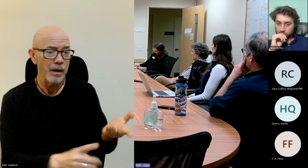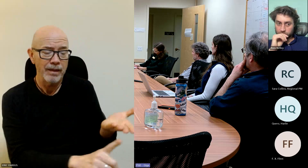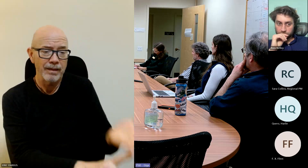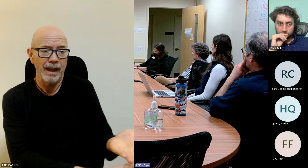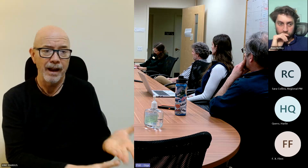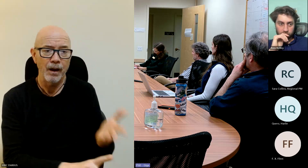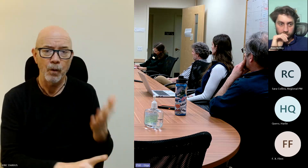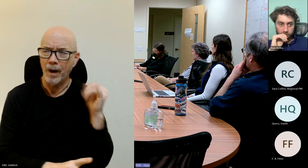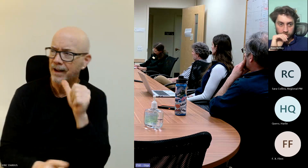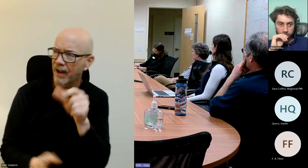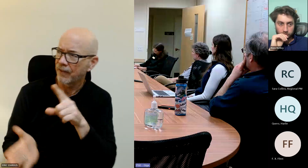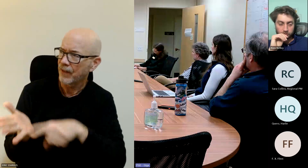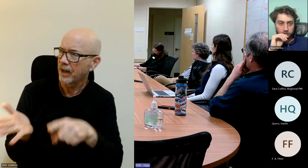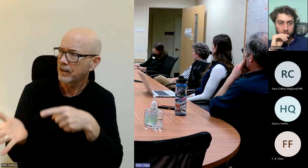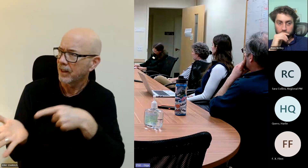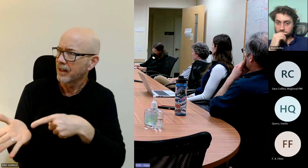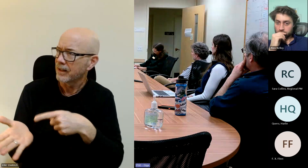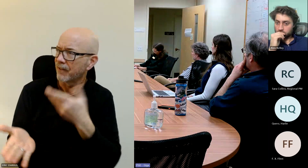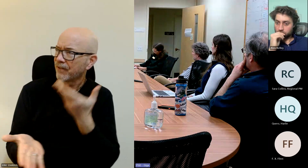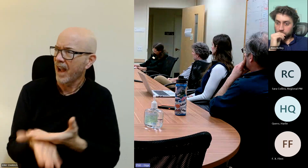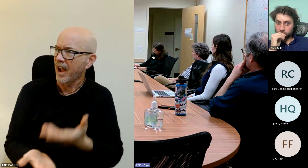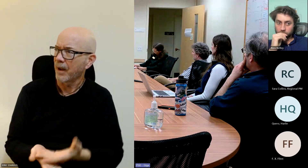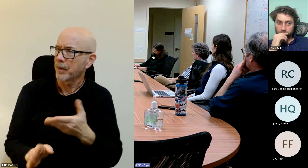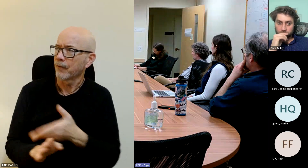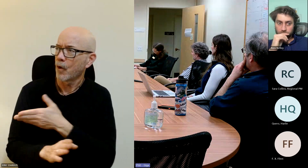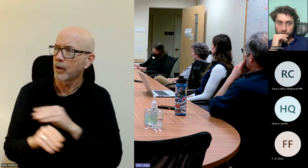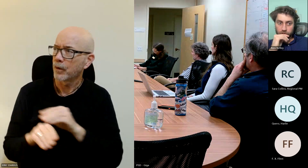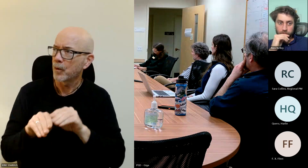fact check this thing before you put it out for public comment?